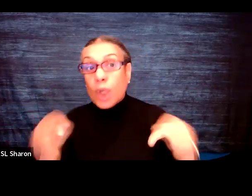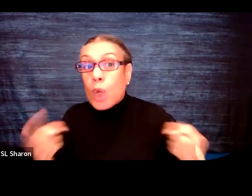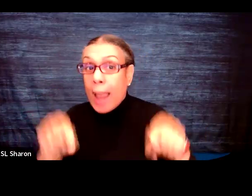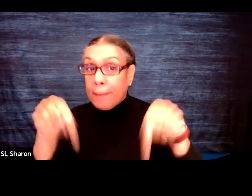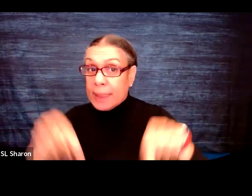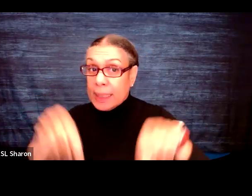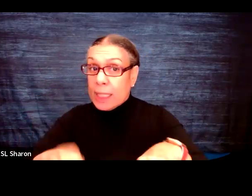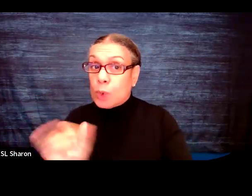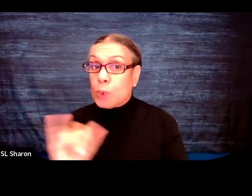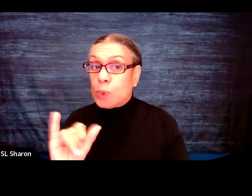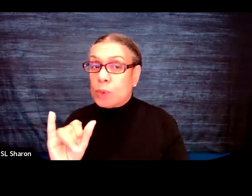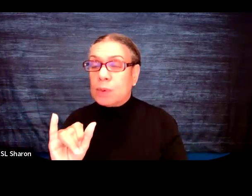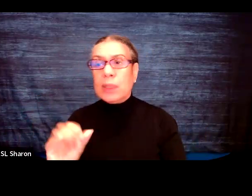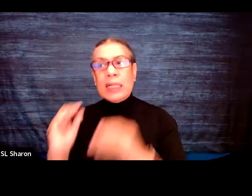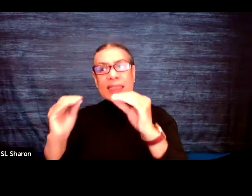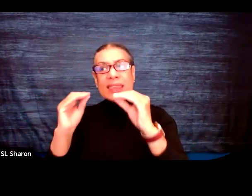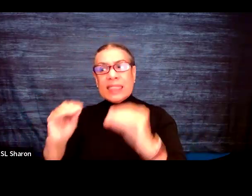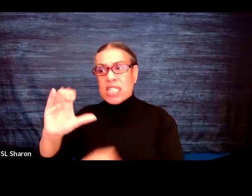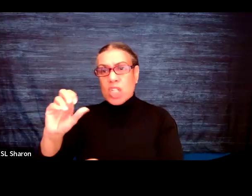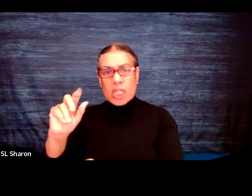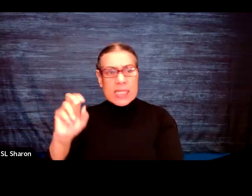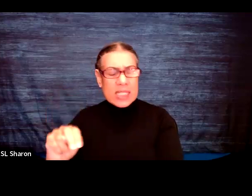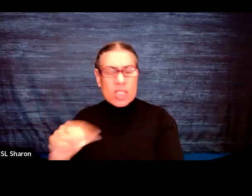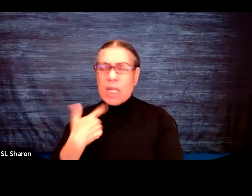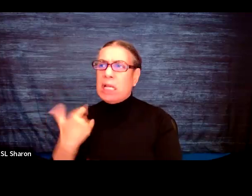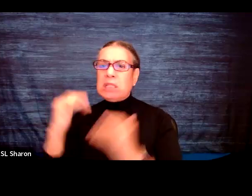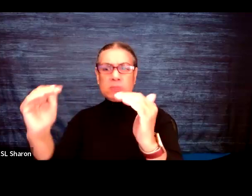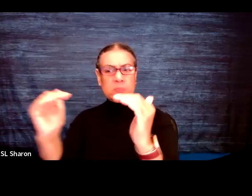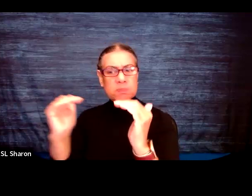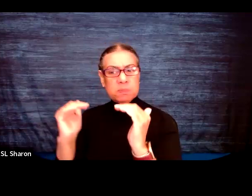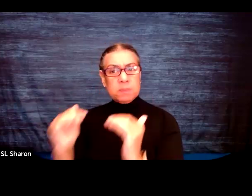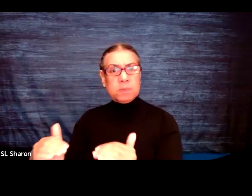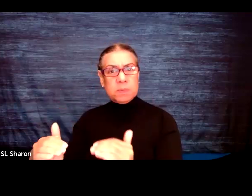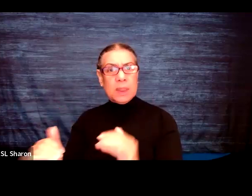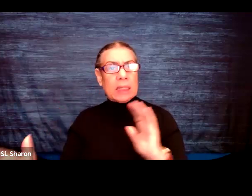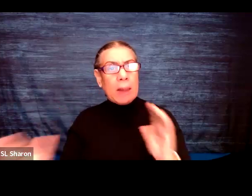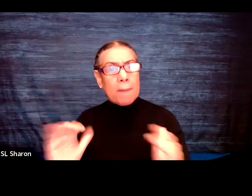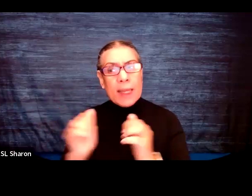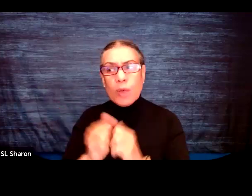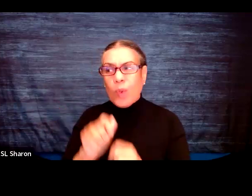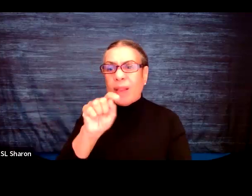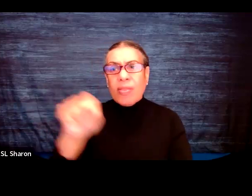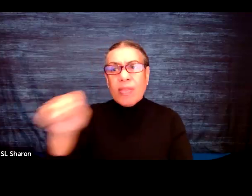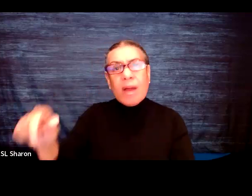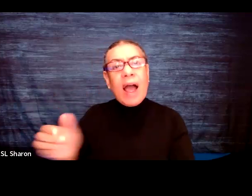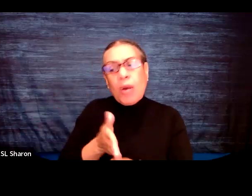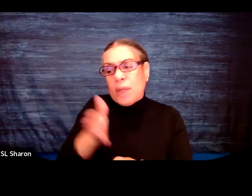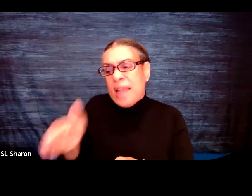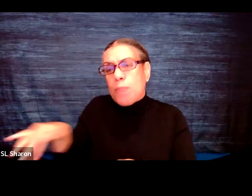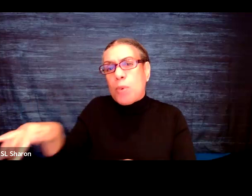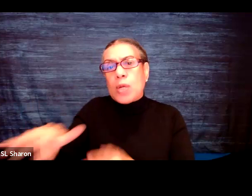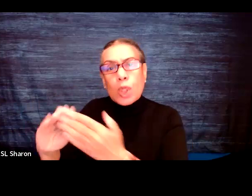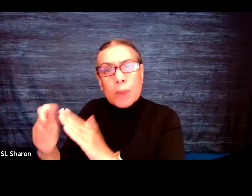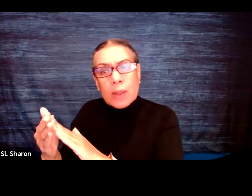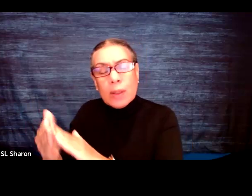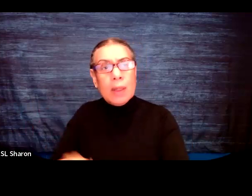here. Teaching conditions in our schools are substantially inferior to our neighboring striking communities. Thus,